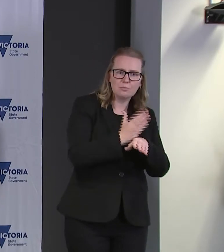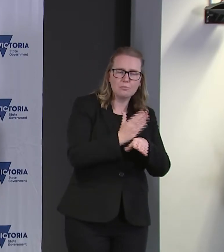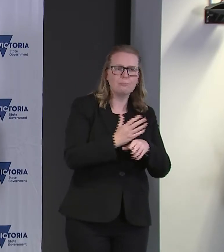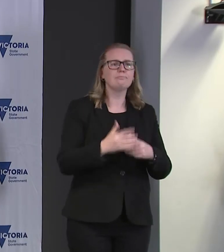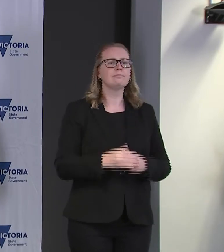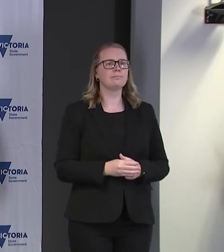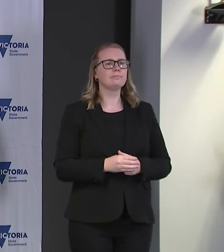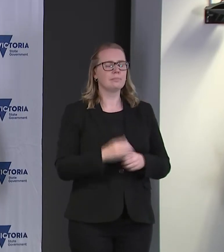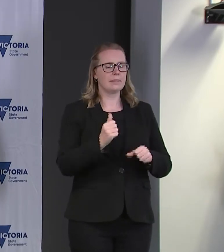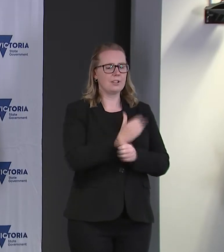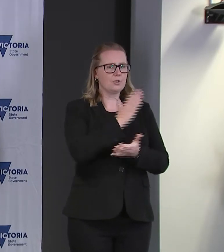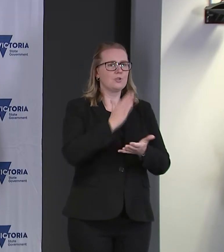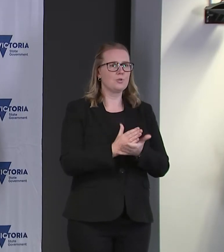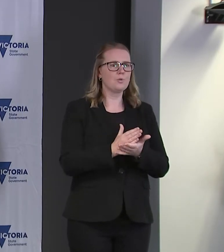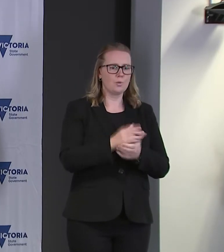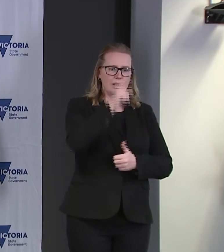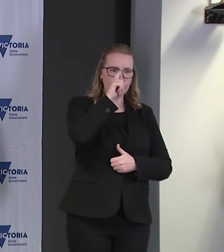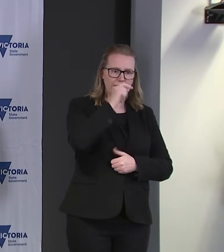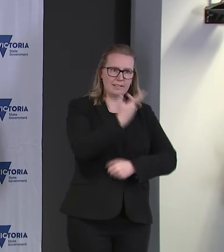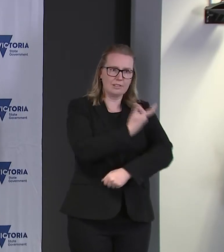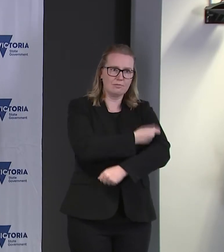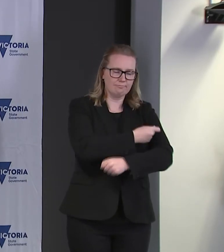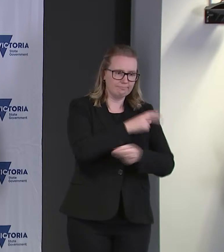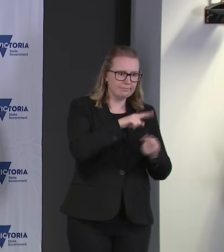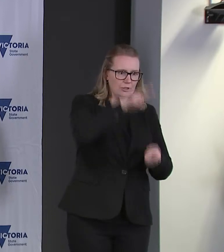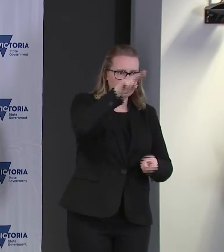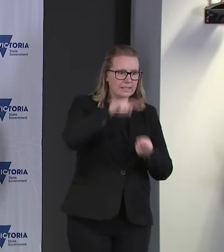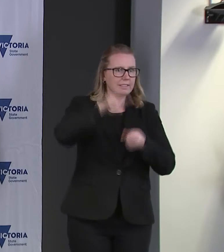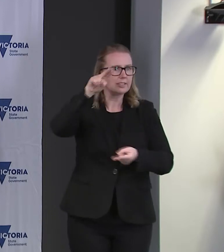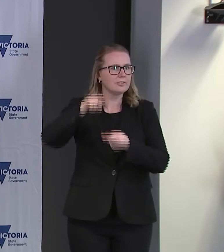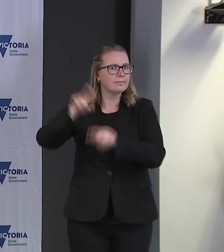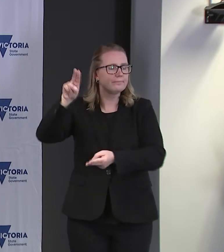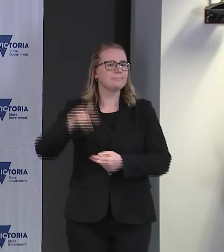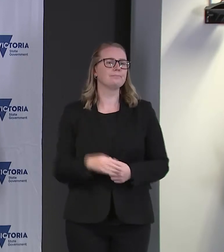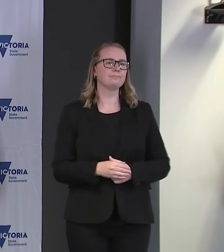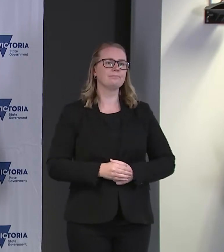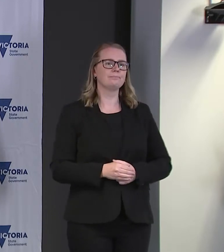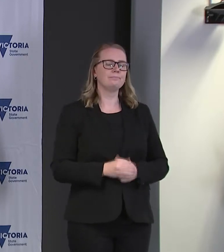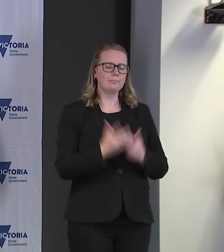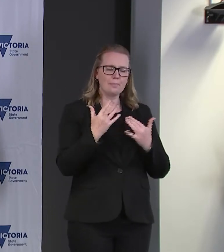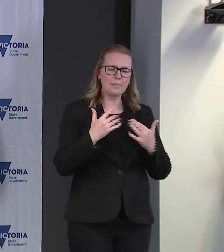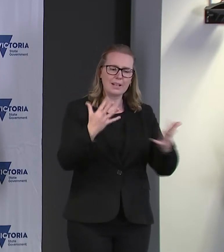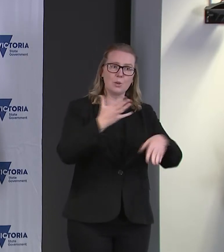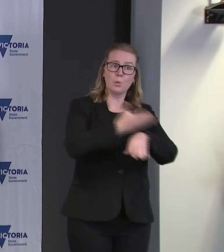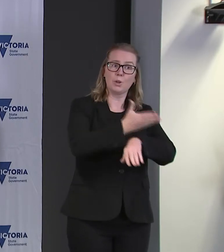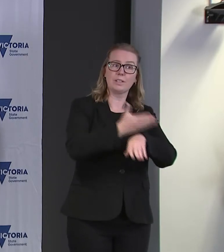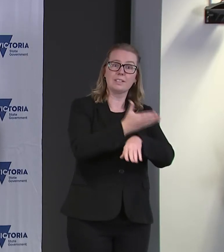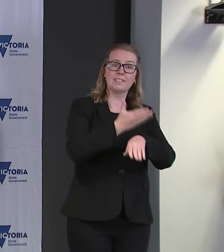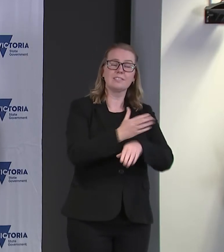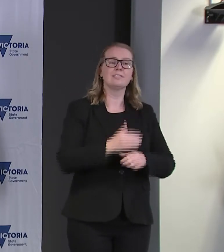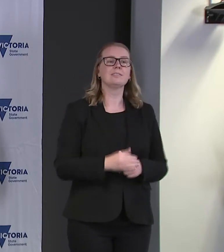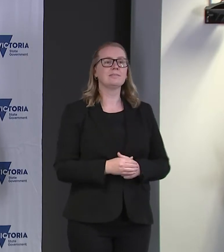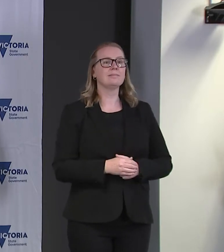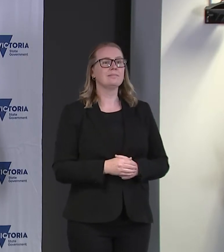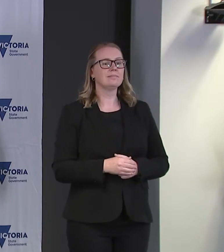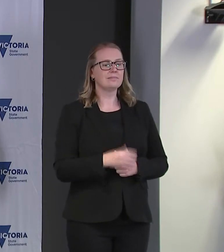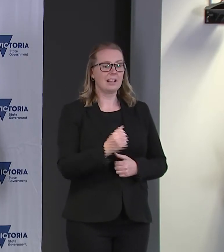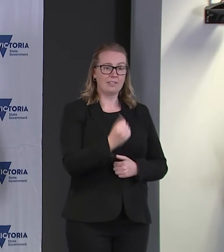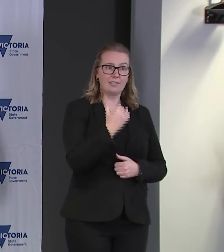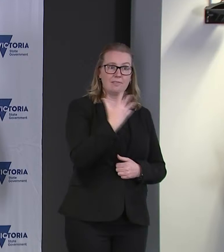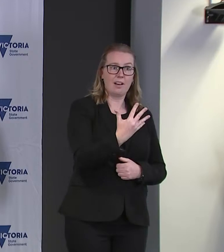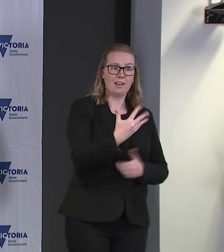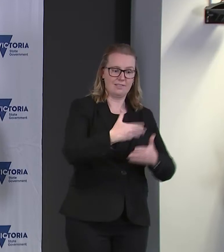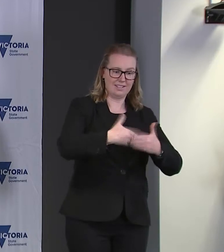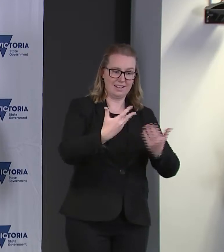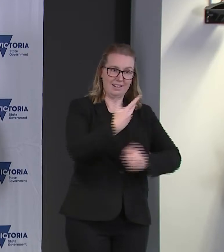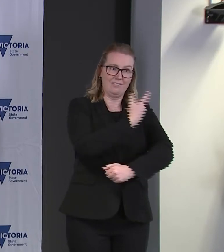Commonwealth lift their rates of vaccinations. Many of those workers have made the most of our 5-day vaccination